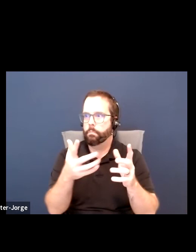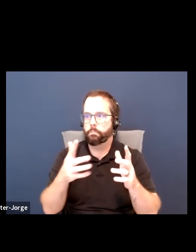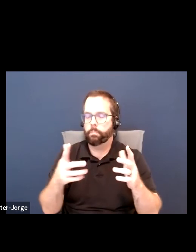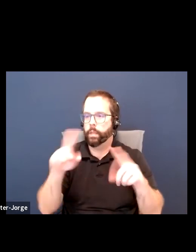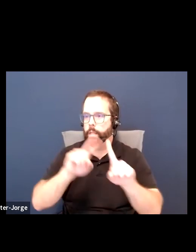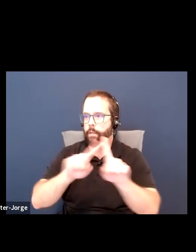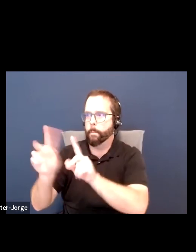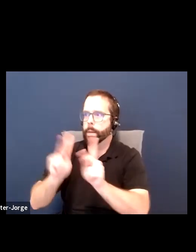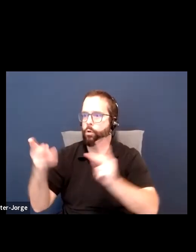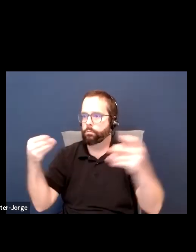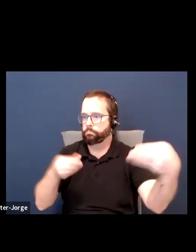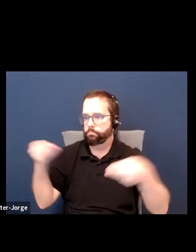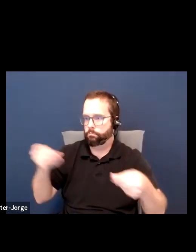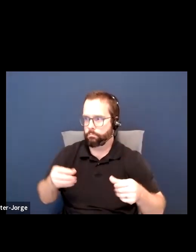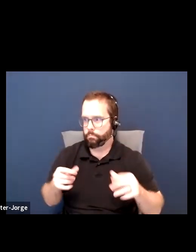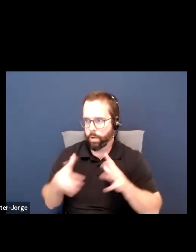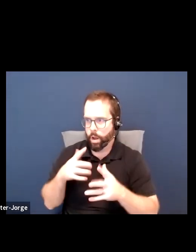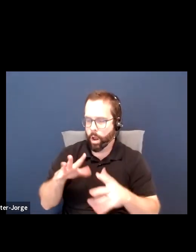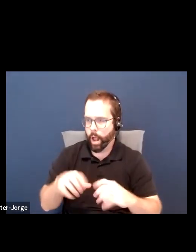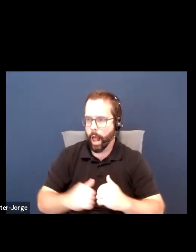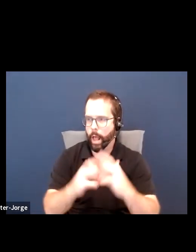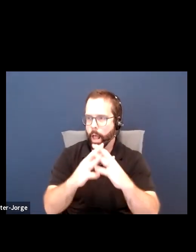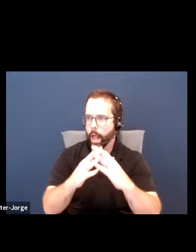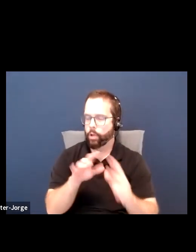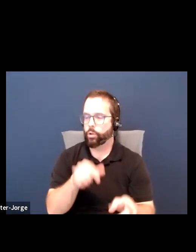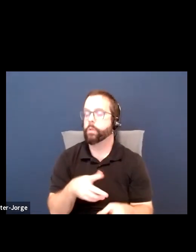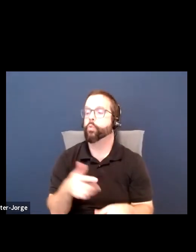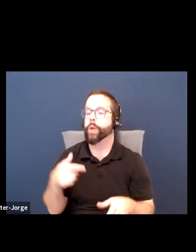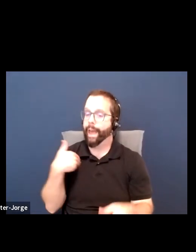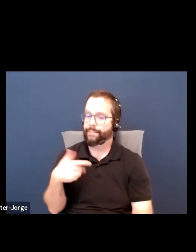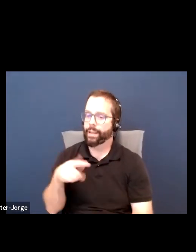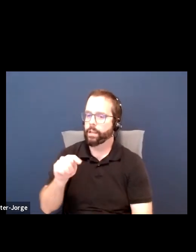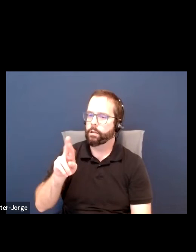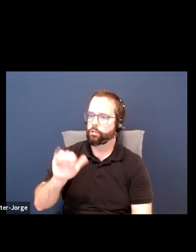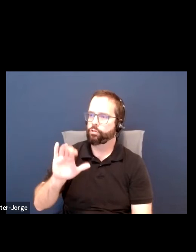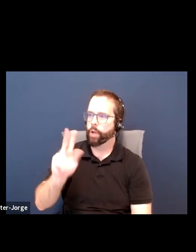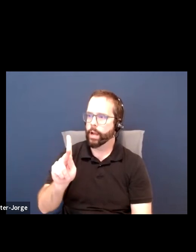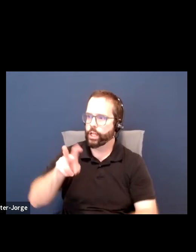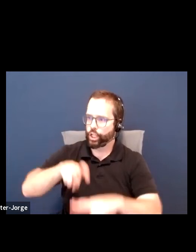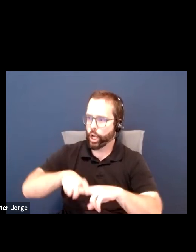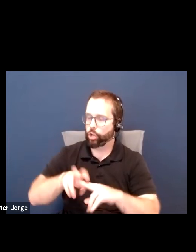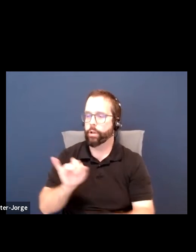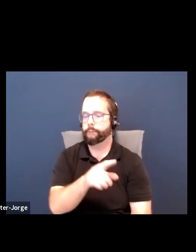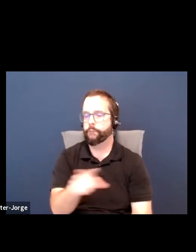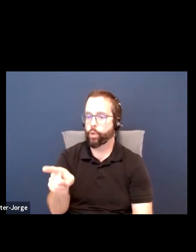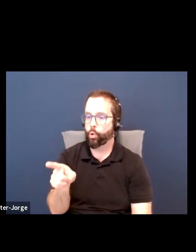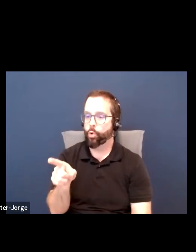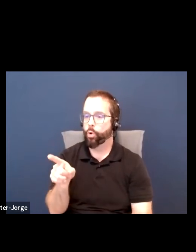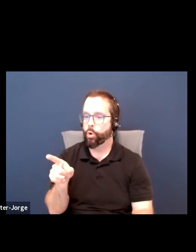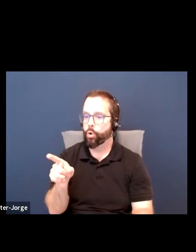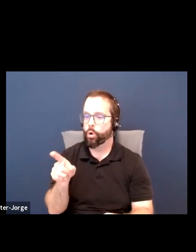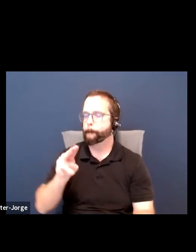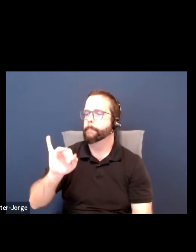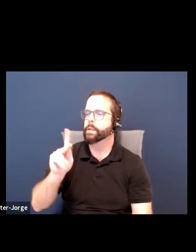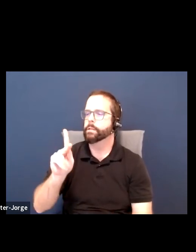can reserve. So if you're an individual with a disability who uses a wheelchair, you can call the Muskegon State